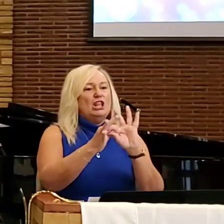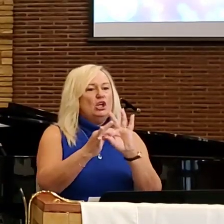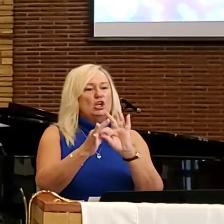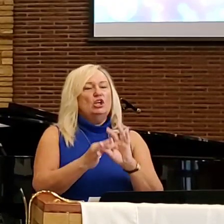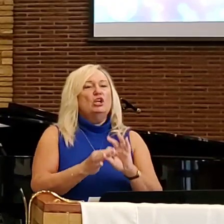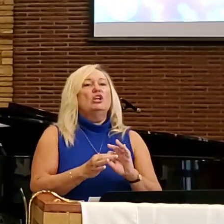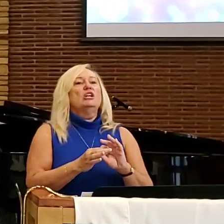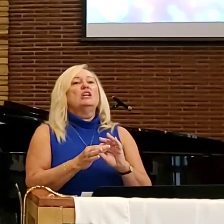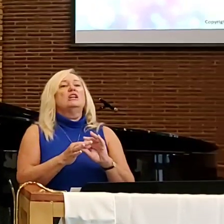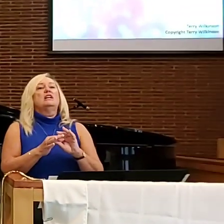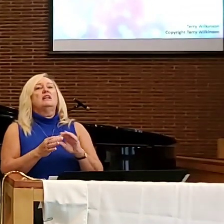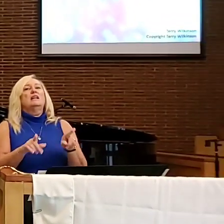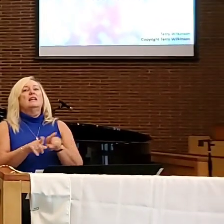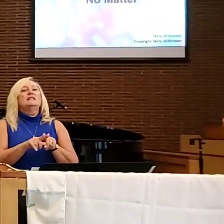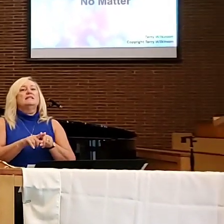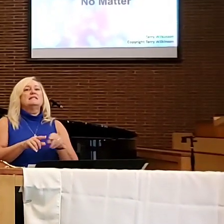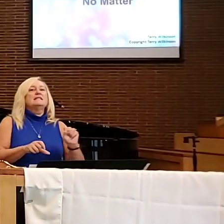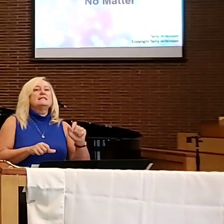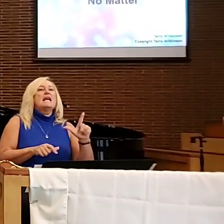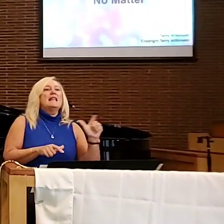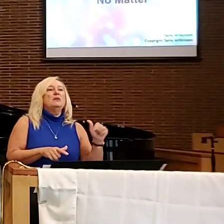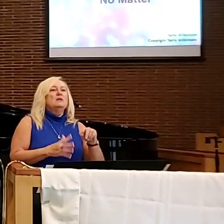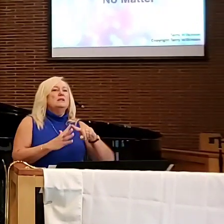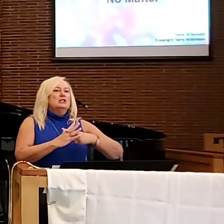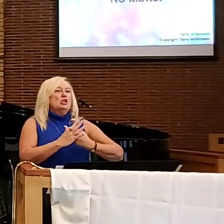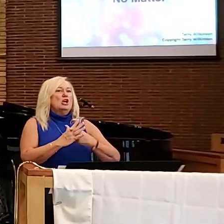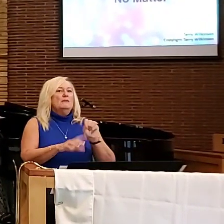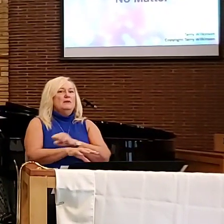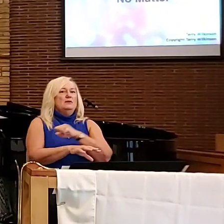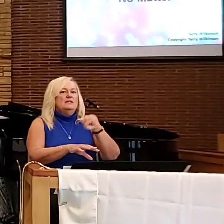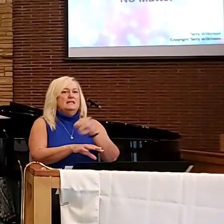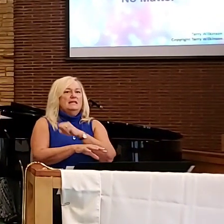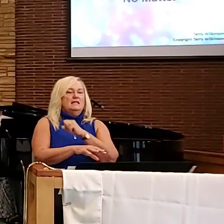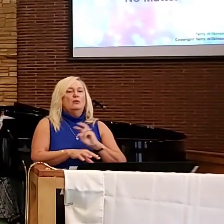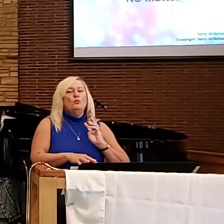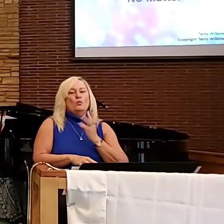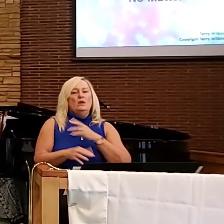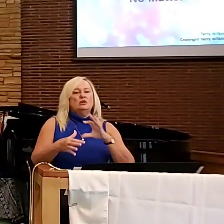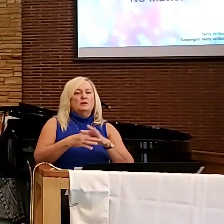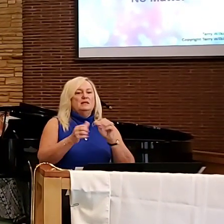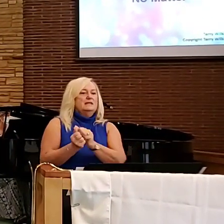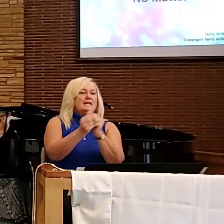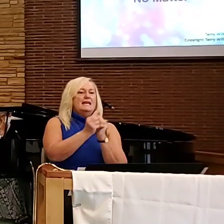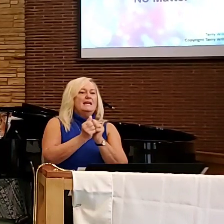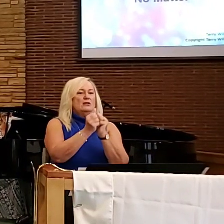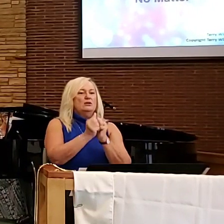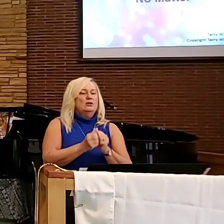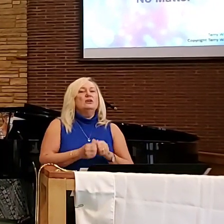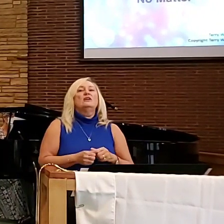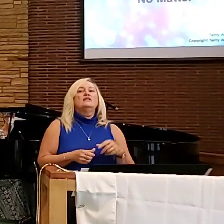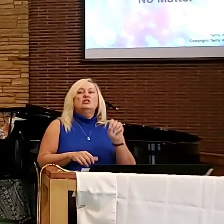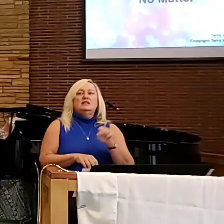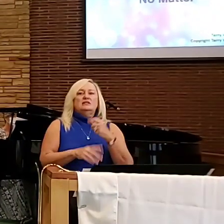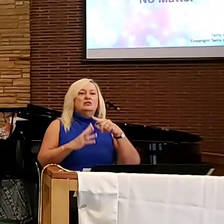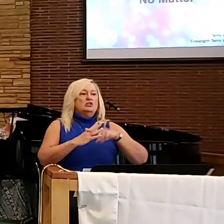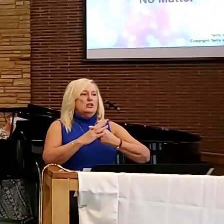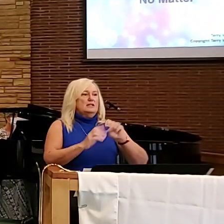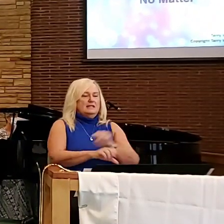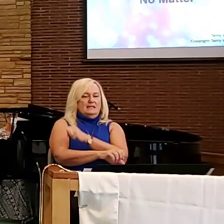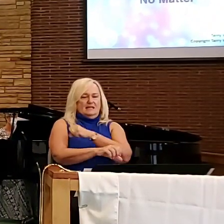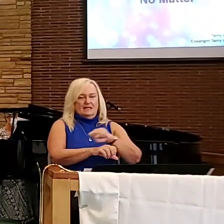as Sally will help us get started, and then we'll join in together as she gets us going. Let